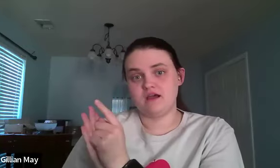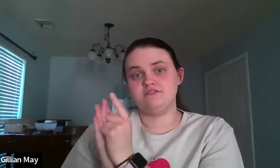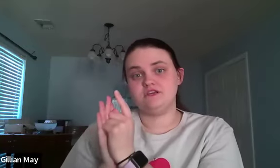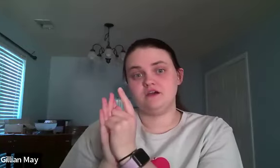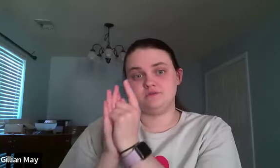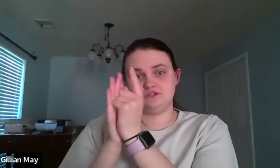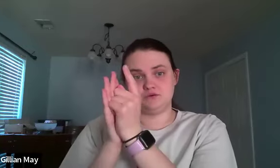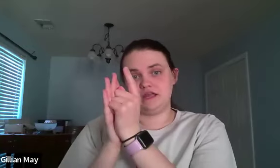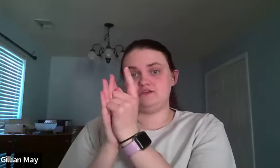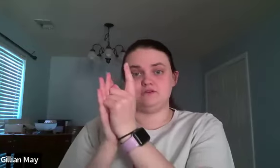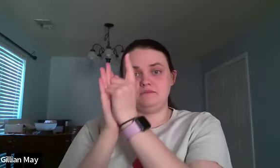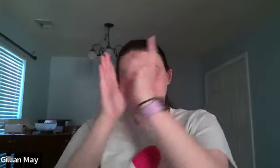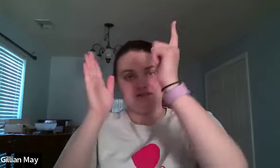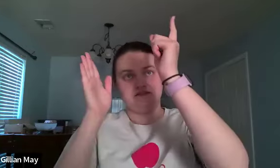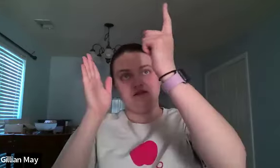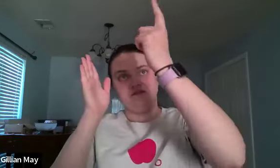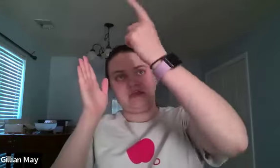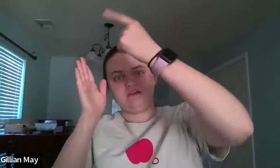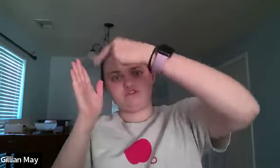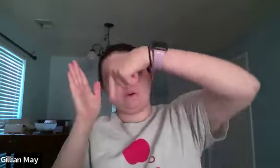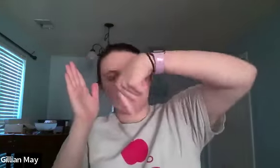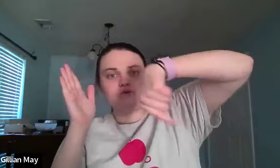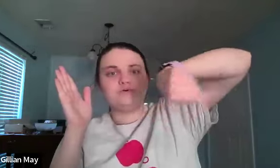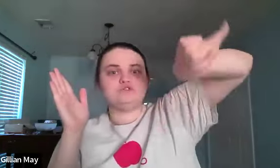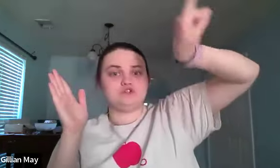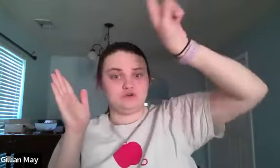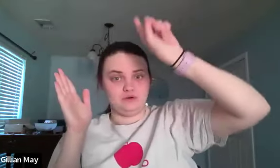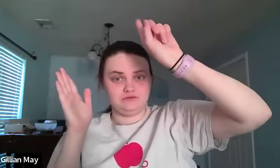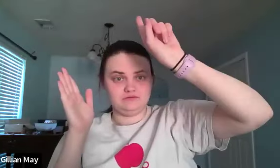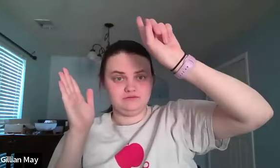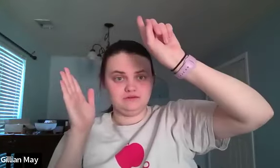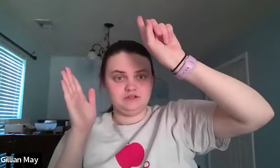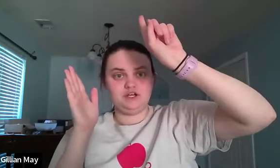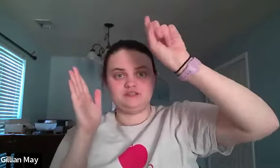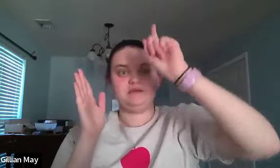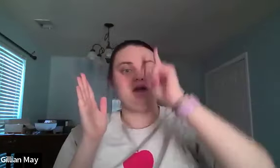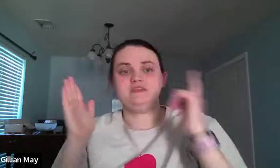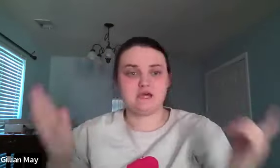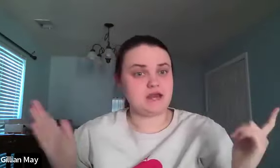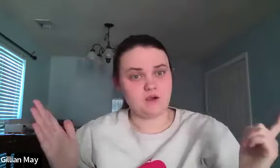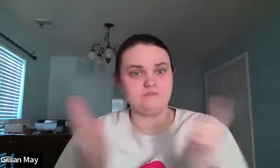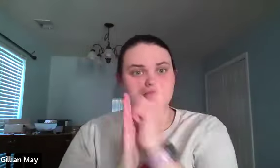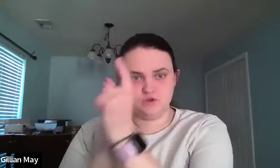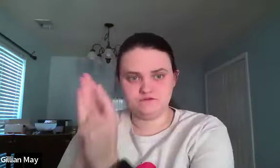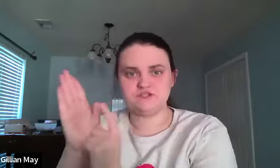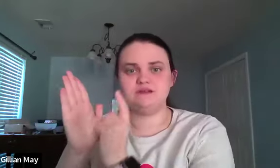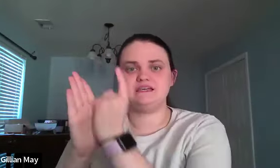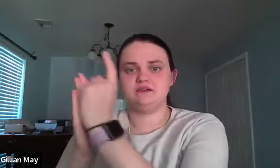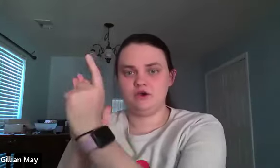have the shorthand or the minutes, they have to go a full circle, to get back. That's how an hour moves. So it's like going